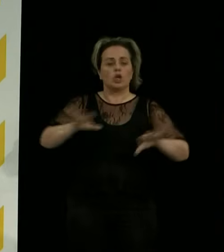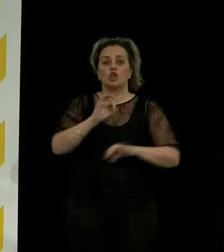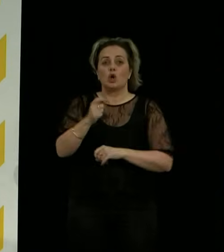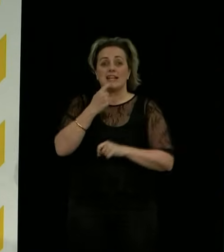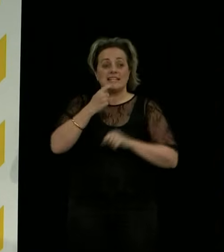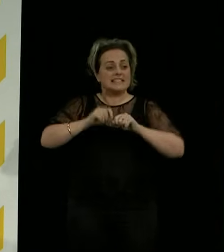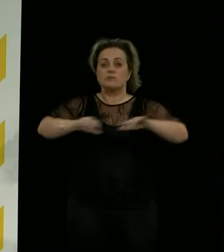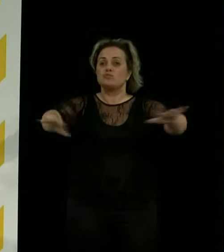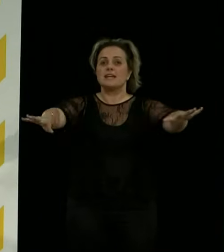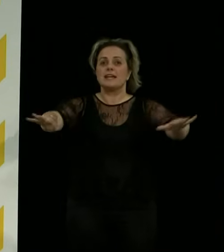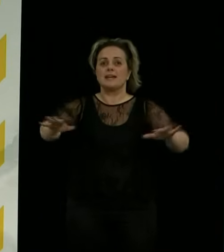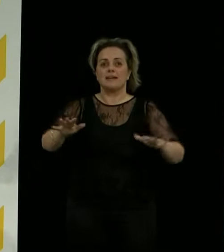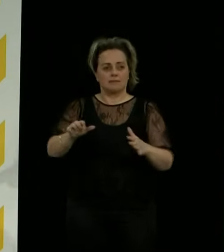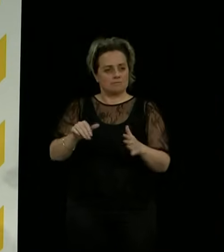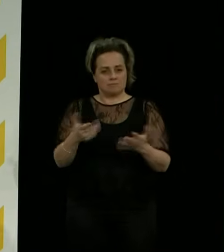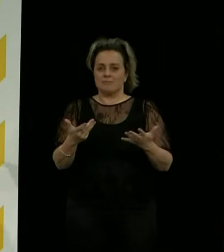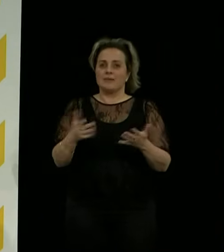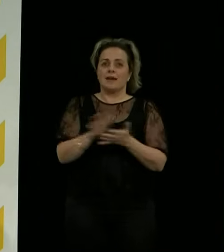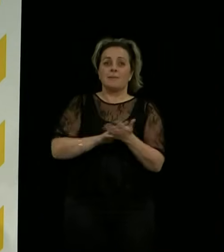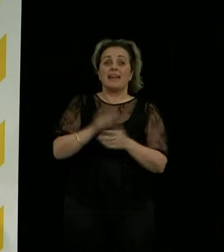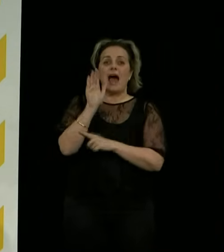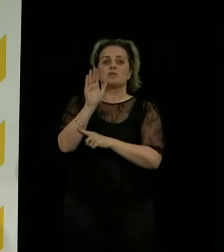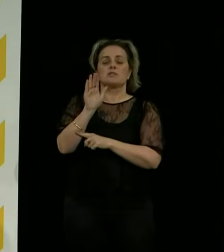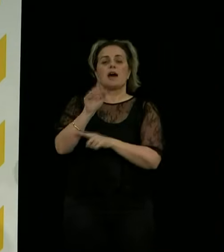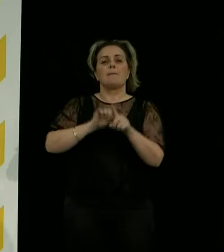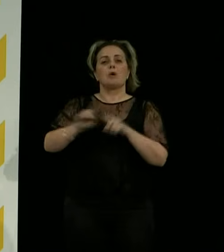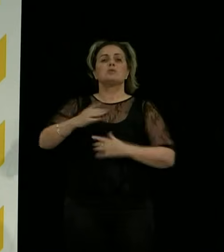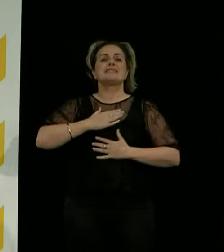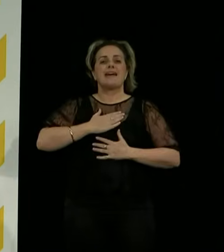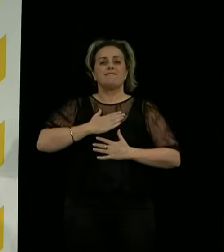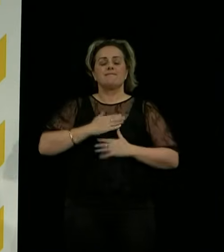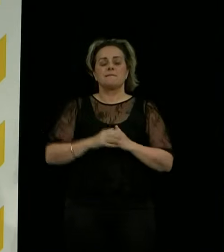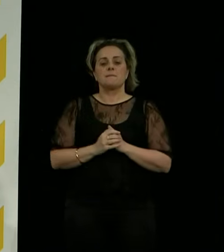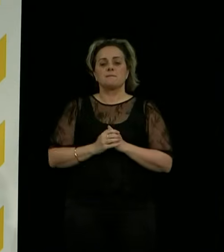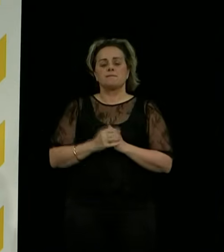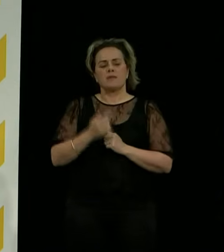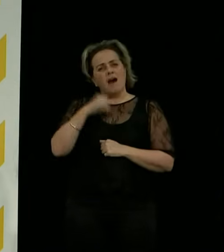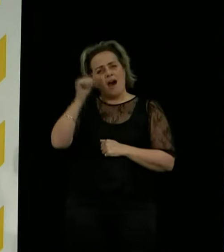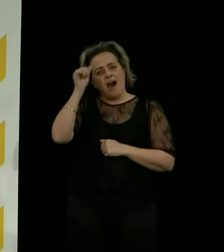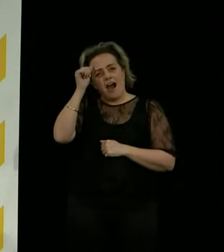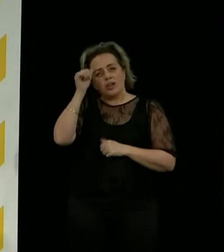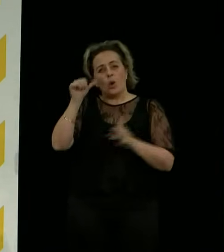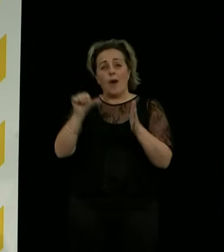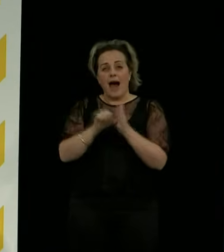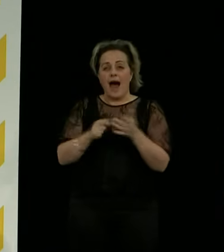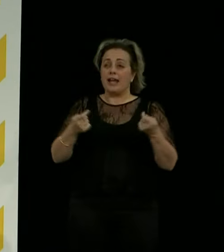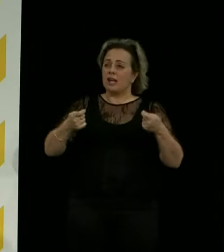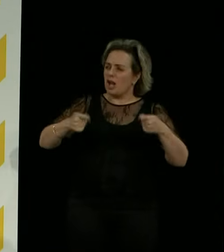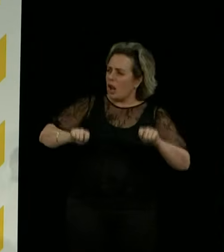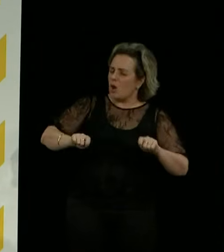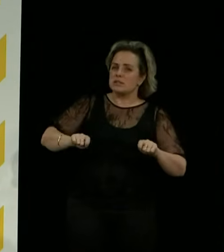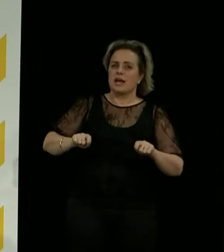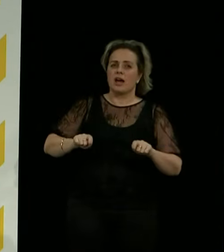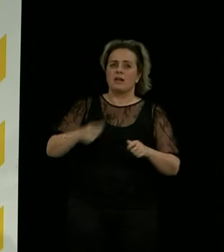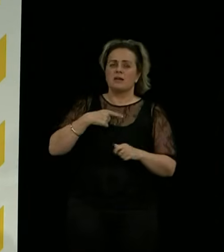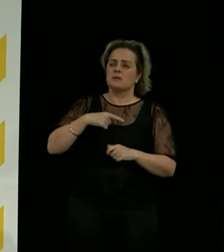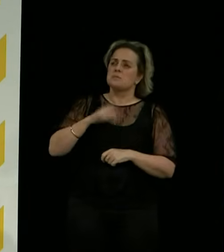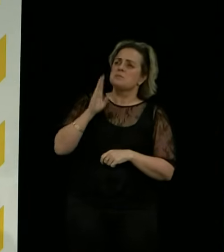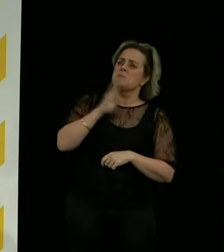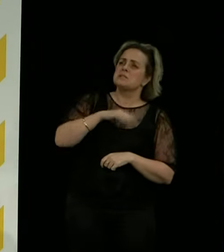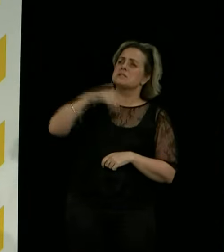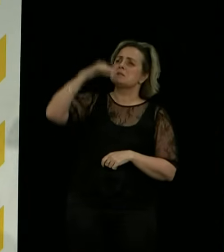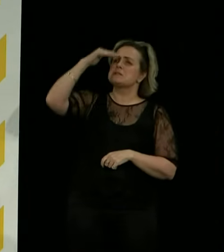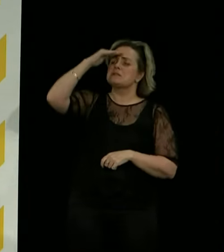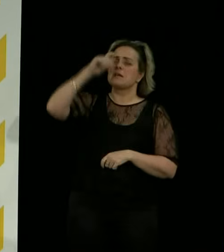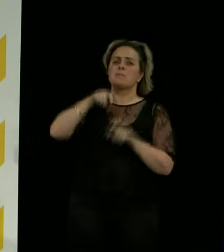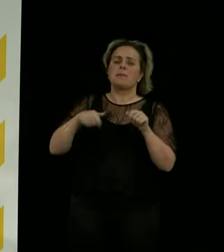makes outdoor gatherings the safest option. I know one of the hardest things about lockdown is not seeing the ones you love,